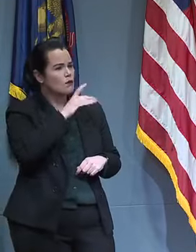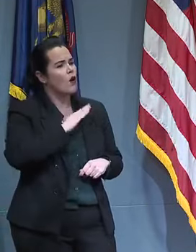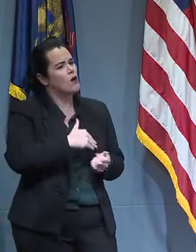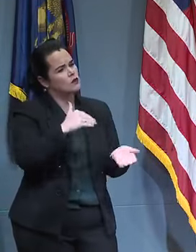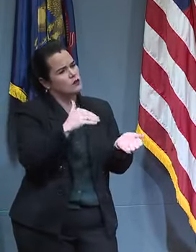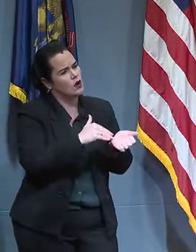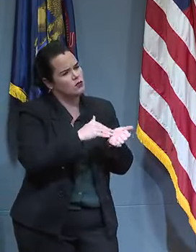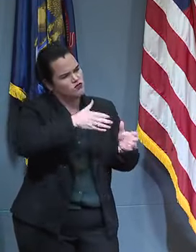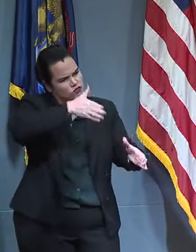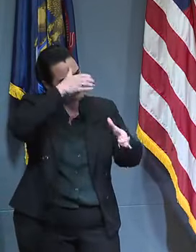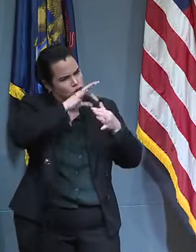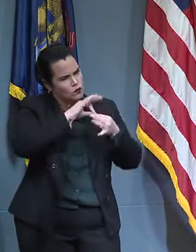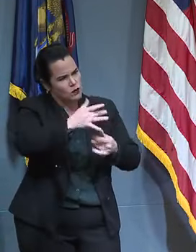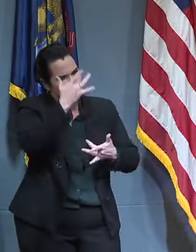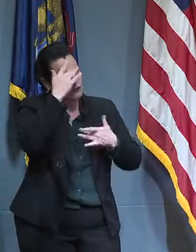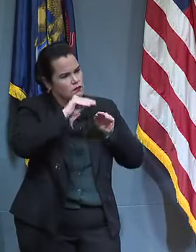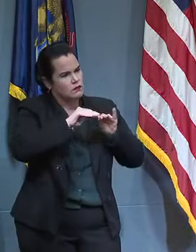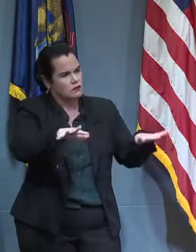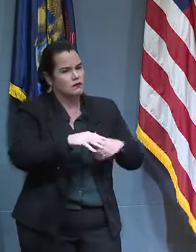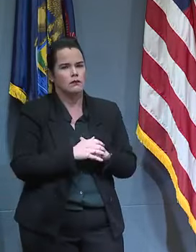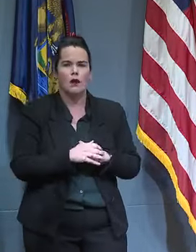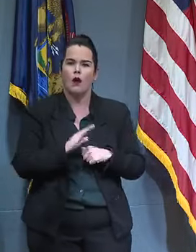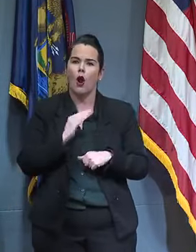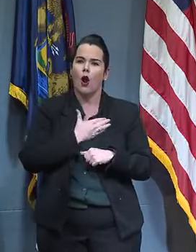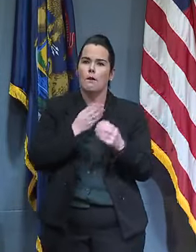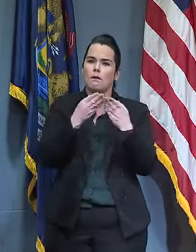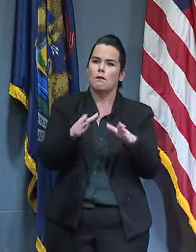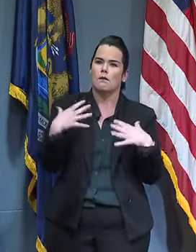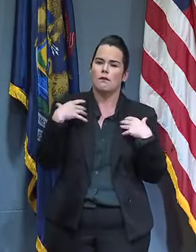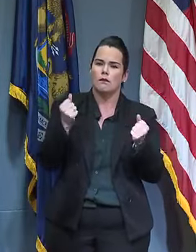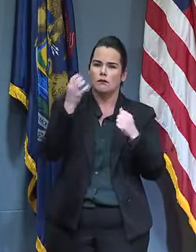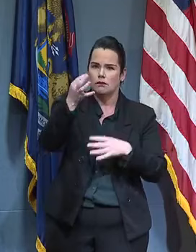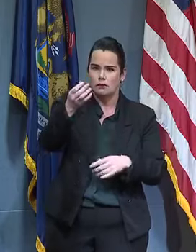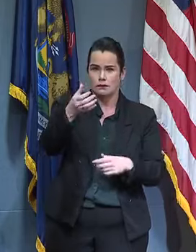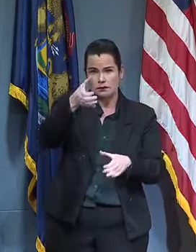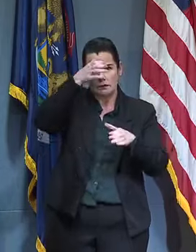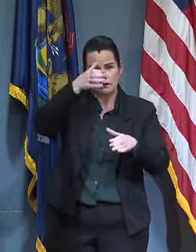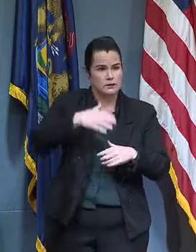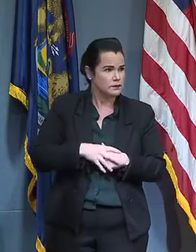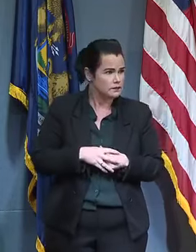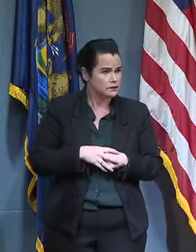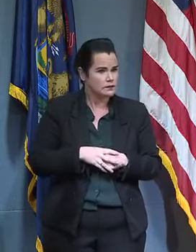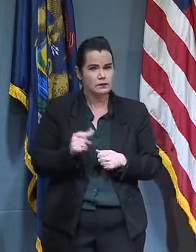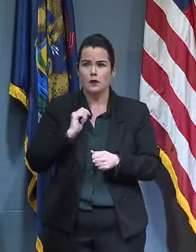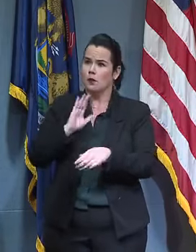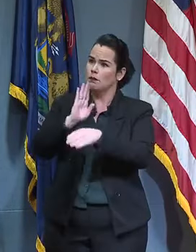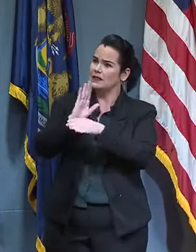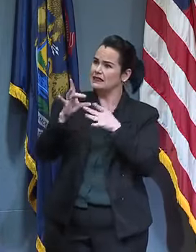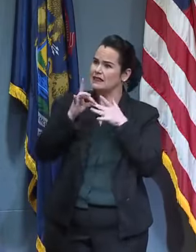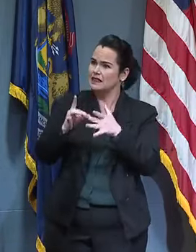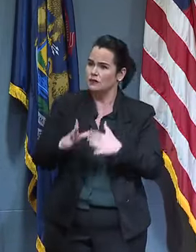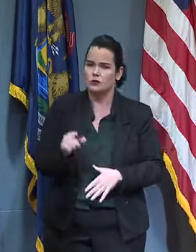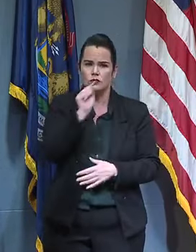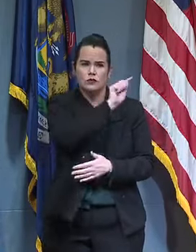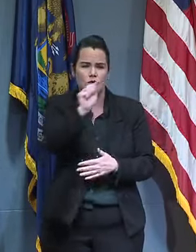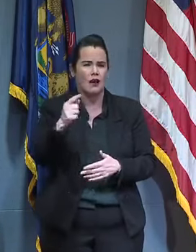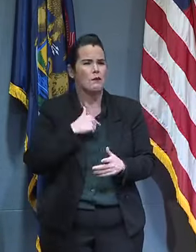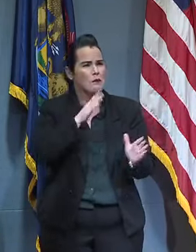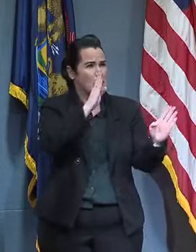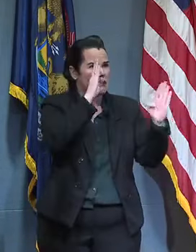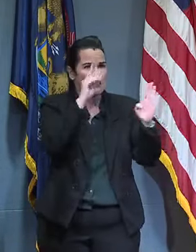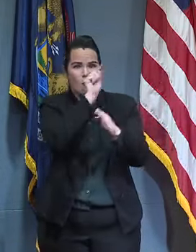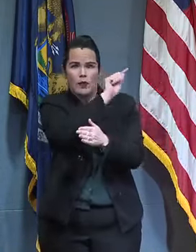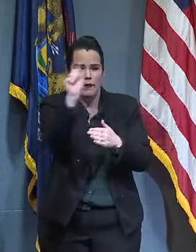experts. I'm going to work with our leaders in business and labor to make sure we get this right. Because even though we might